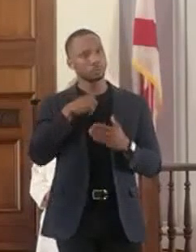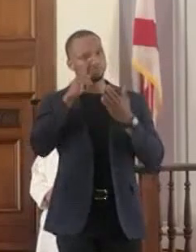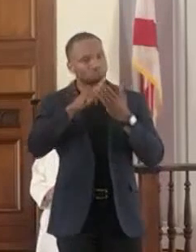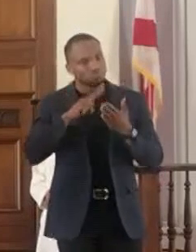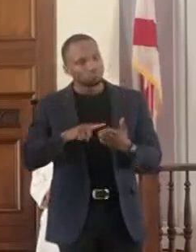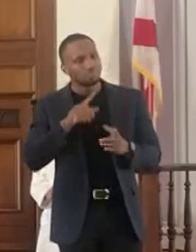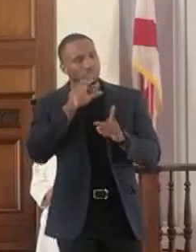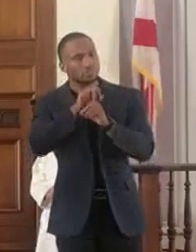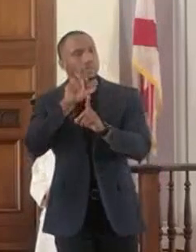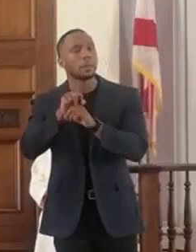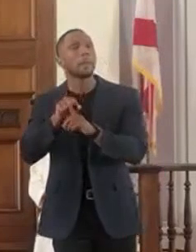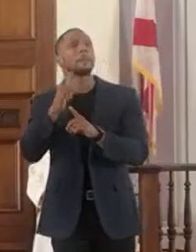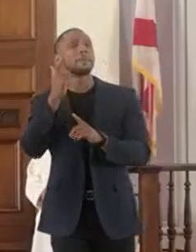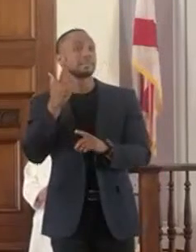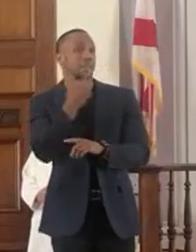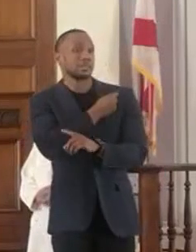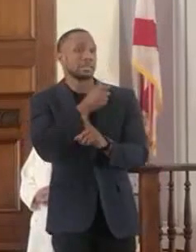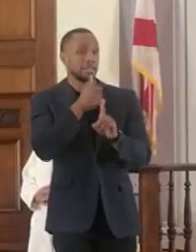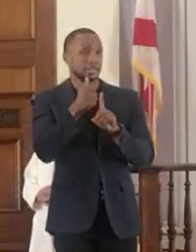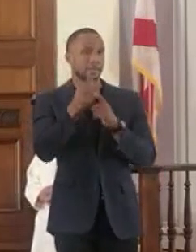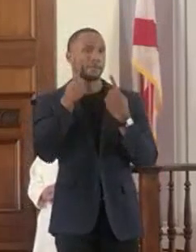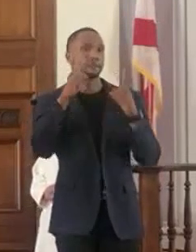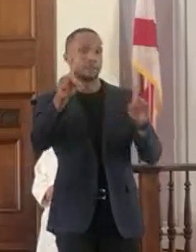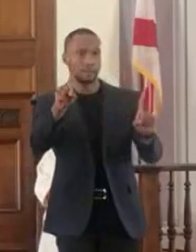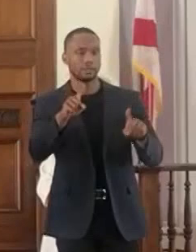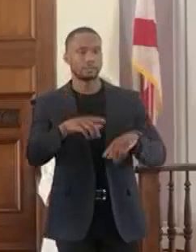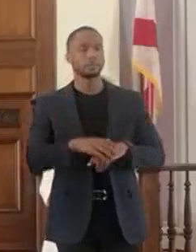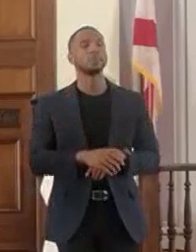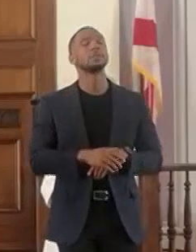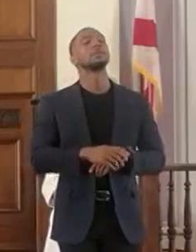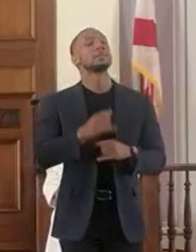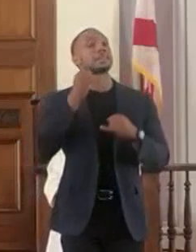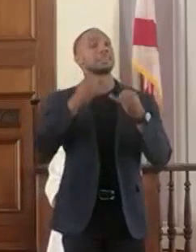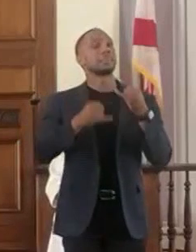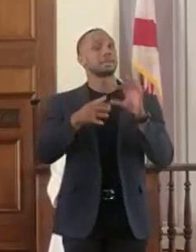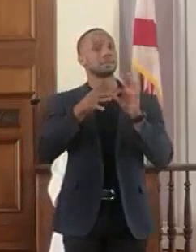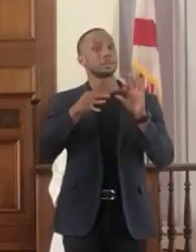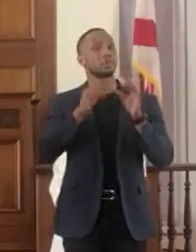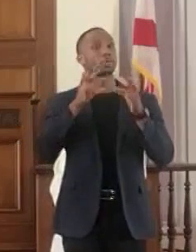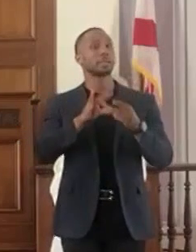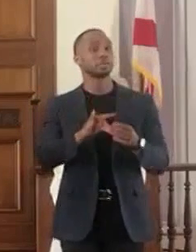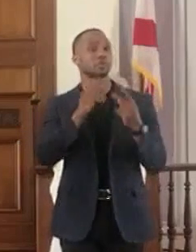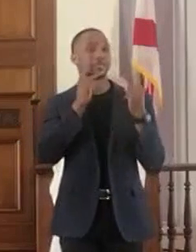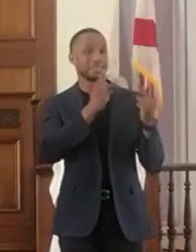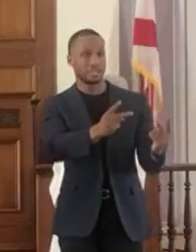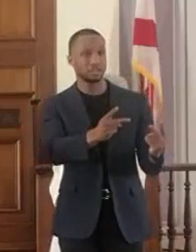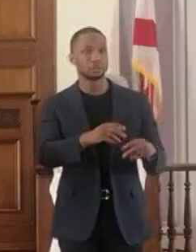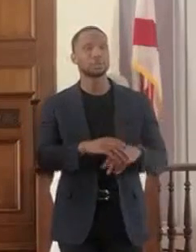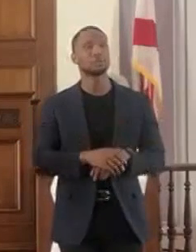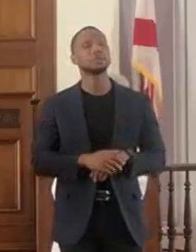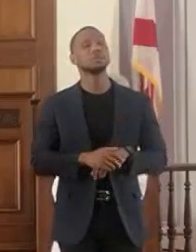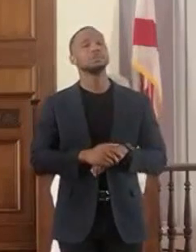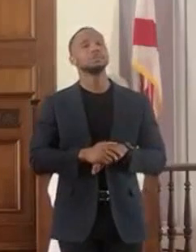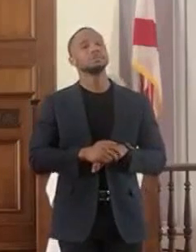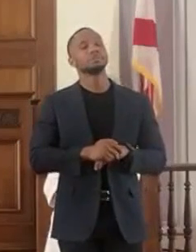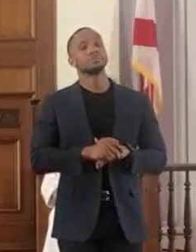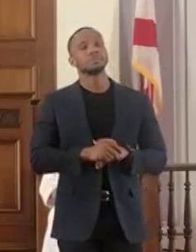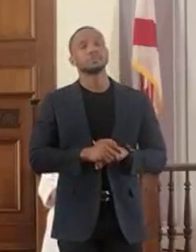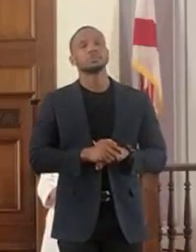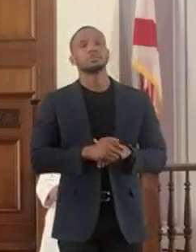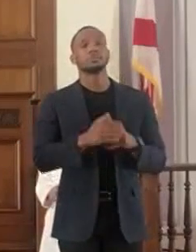our vaccinations are effective for that. I wanted to make a final note about visitation. I wanted to